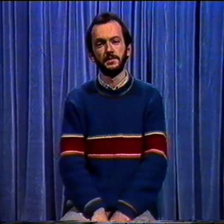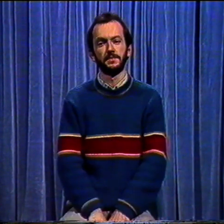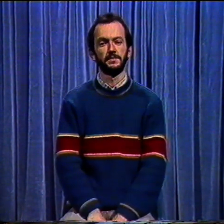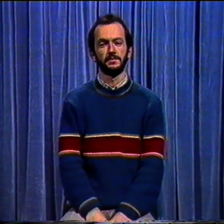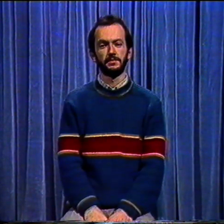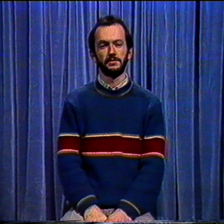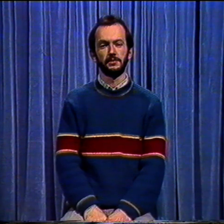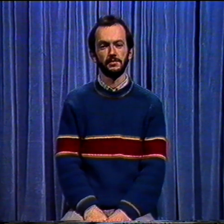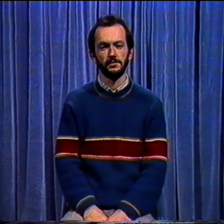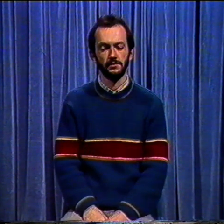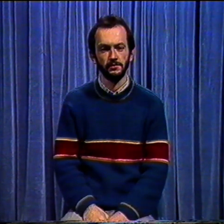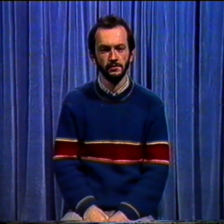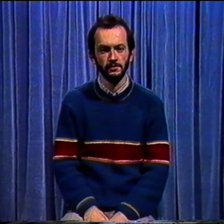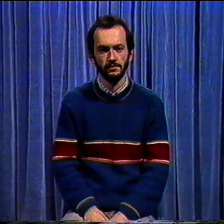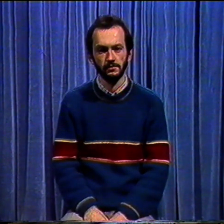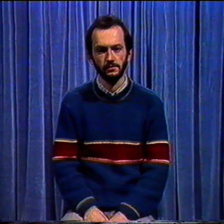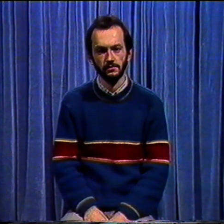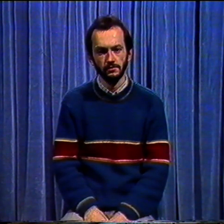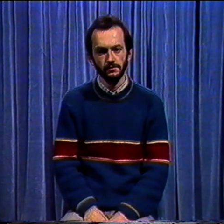trying for such a long time to get a goal.